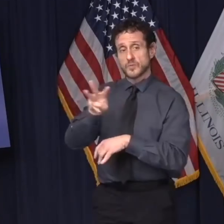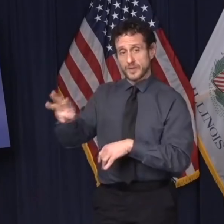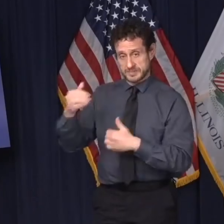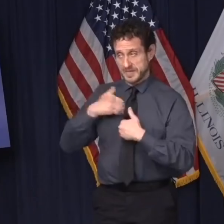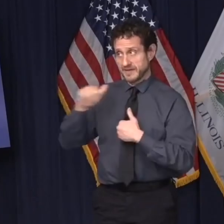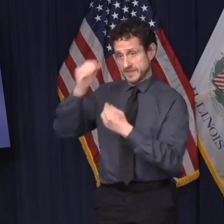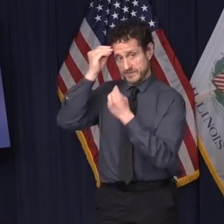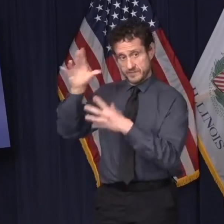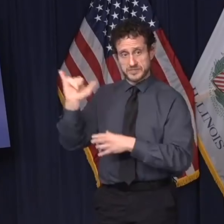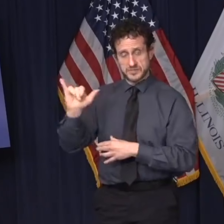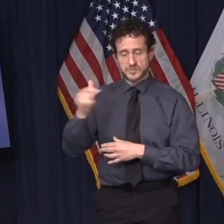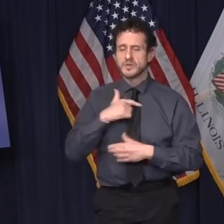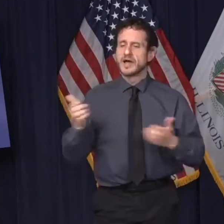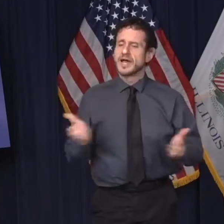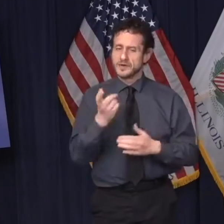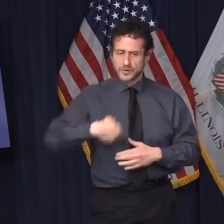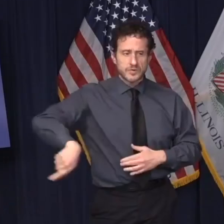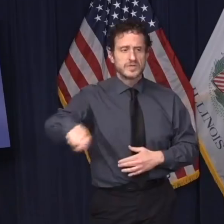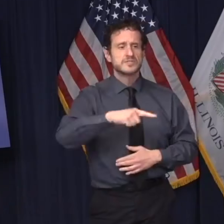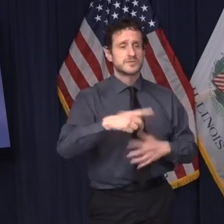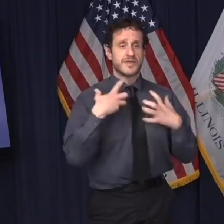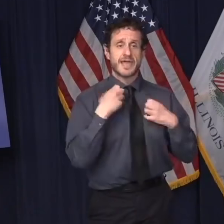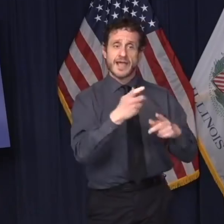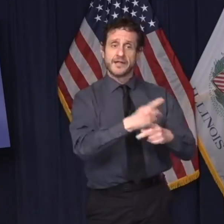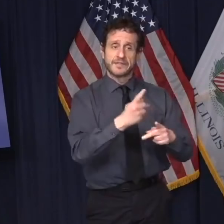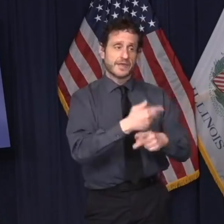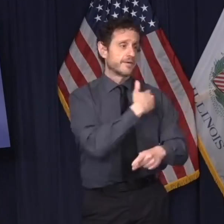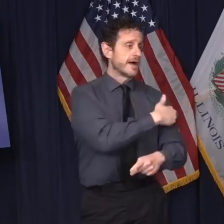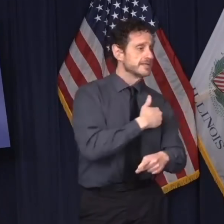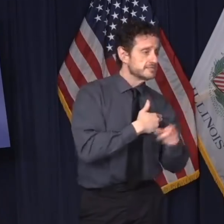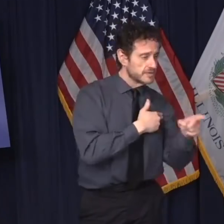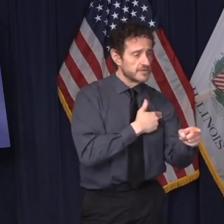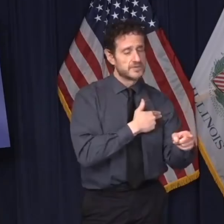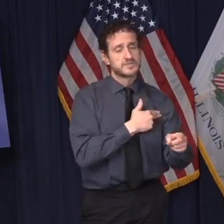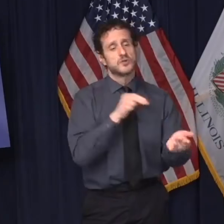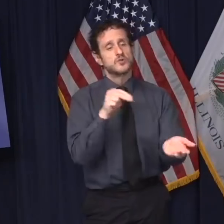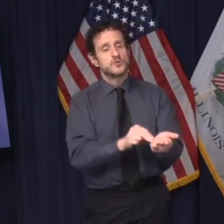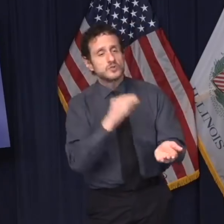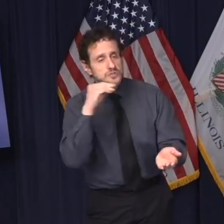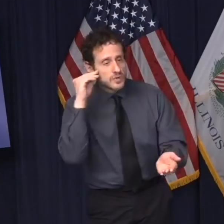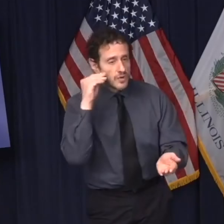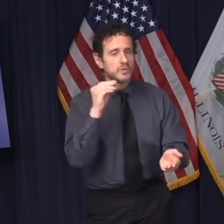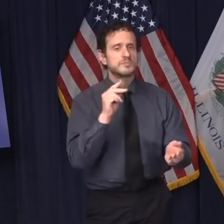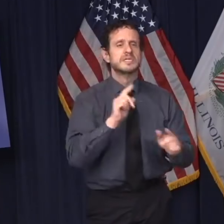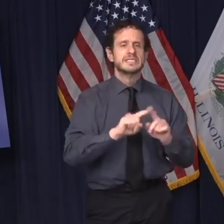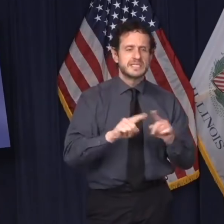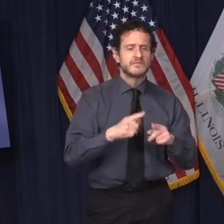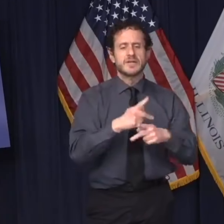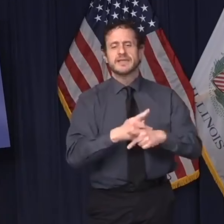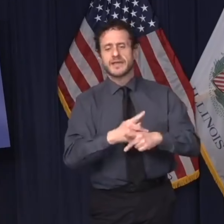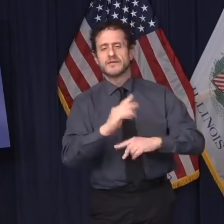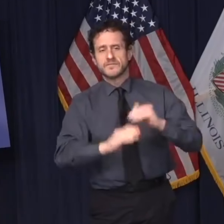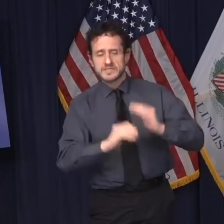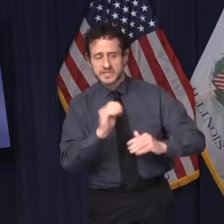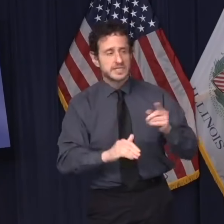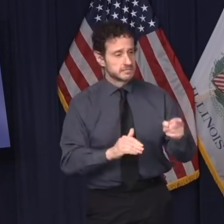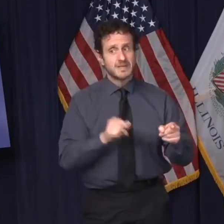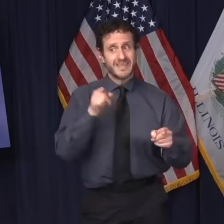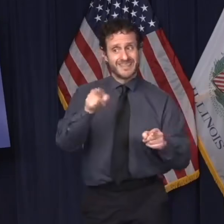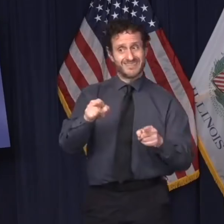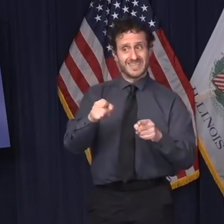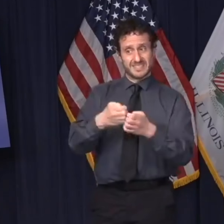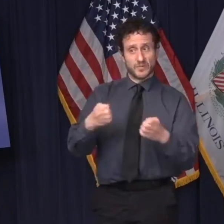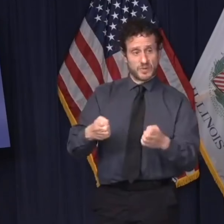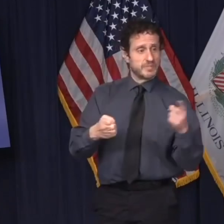I highly encourage all healthcare entities, from hospitals to long-term care facilities, to take advantage of this equipment